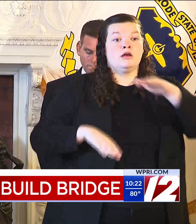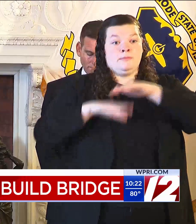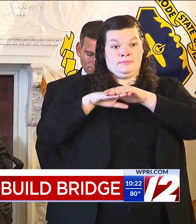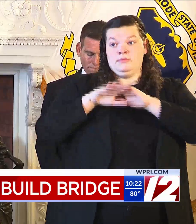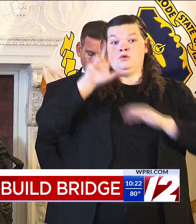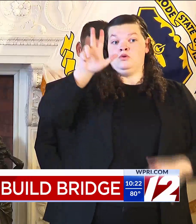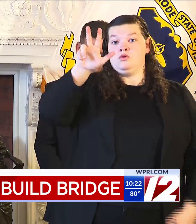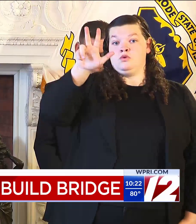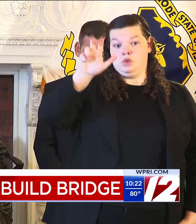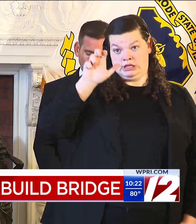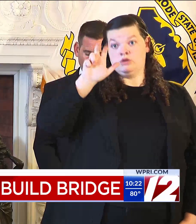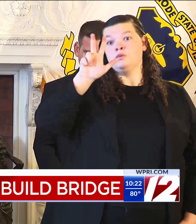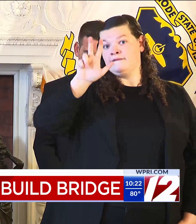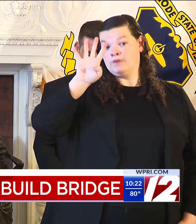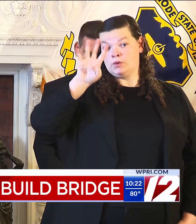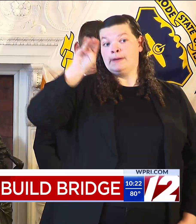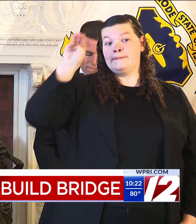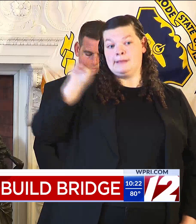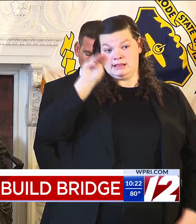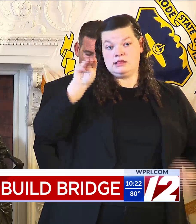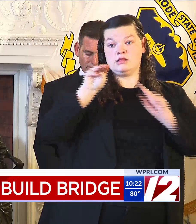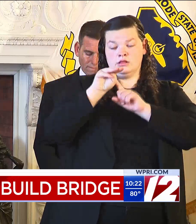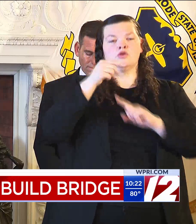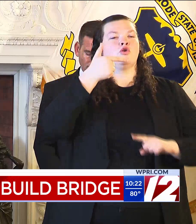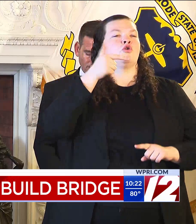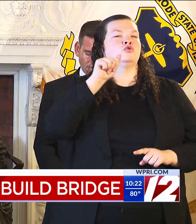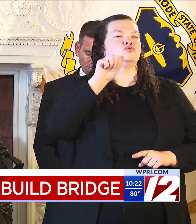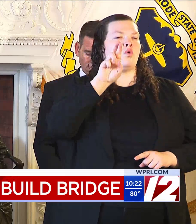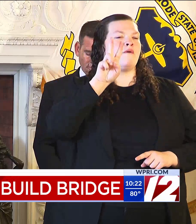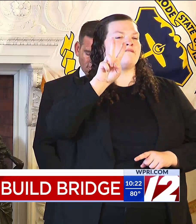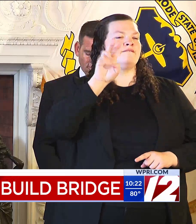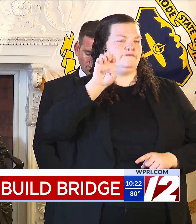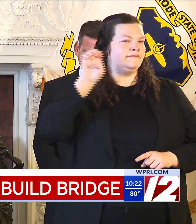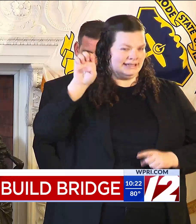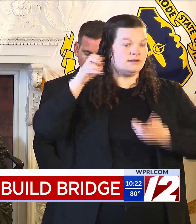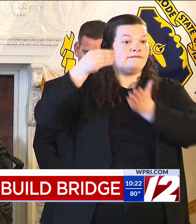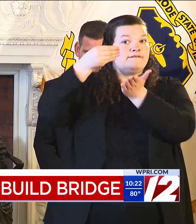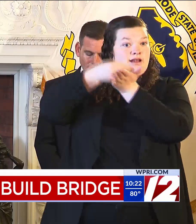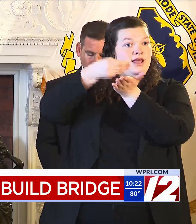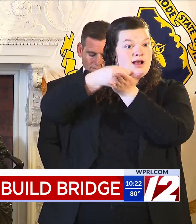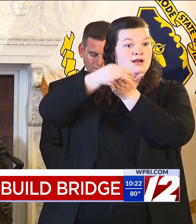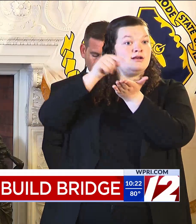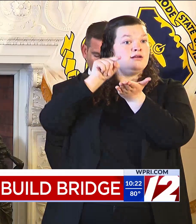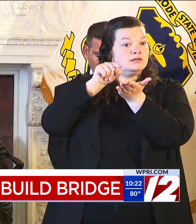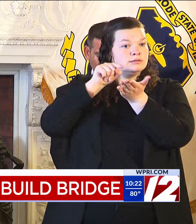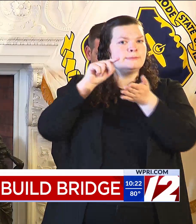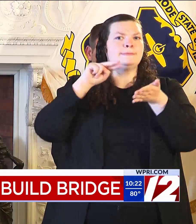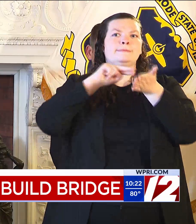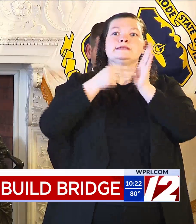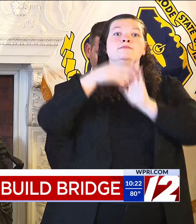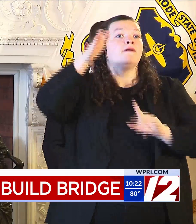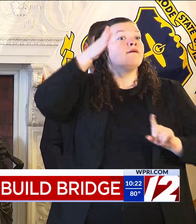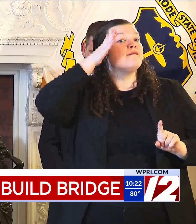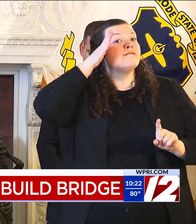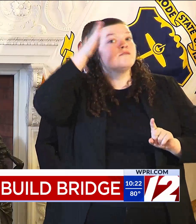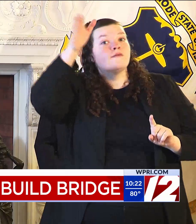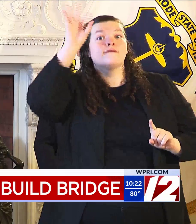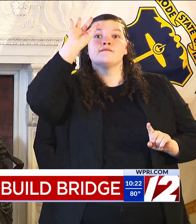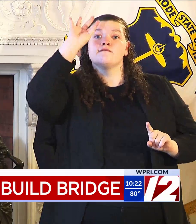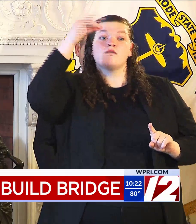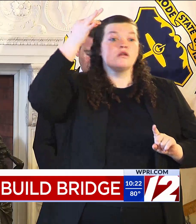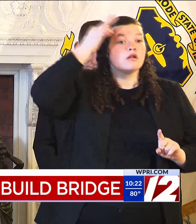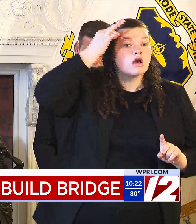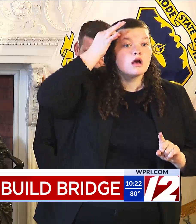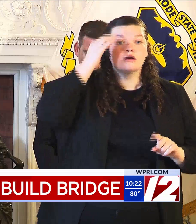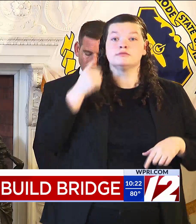funding. This is our ability to borrow against future federal transportation funds. Thanks to the